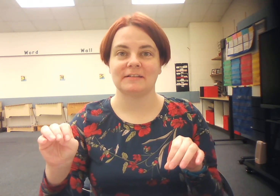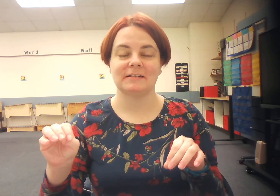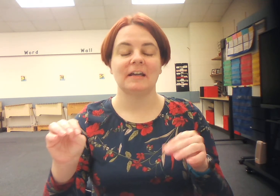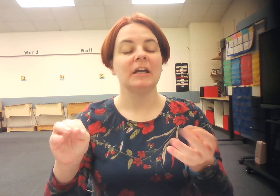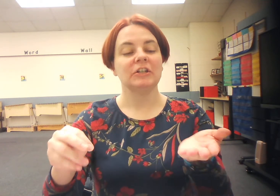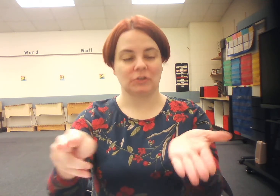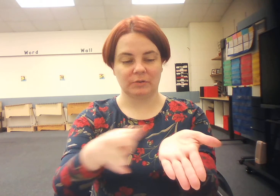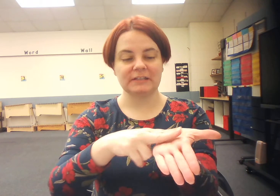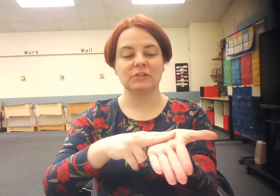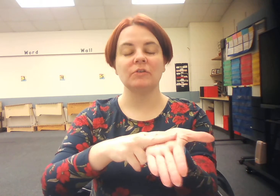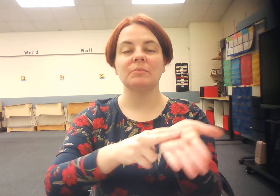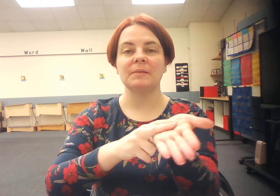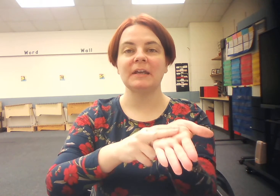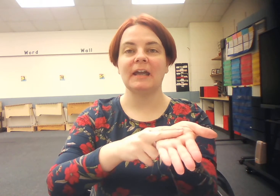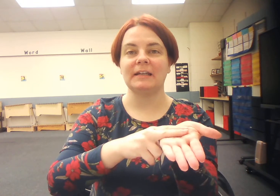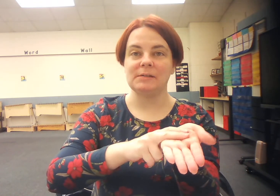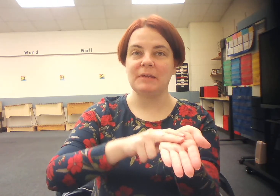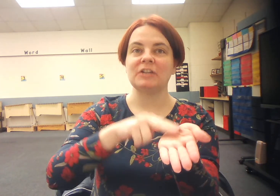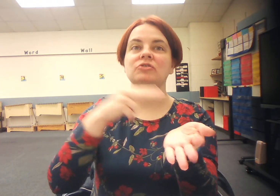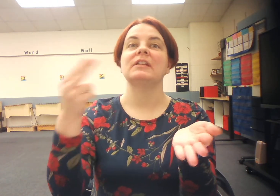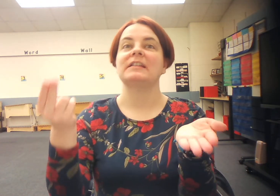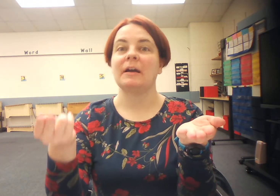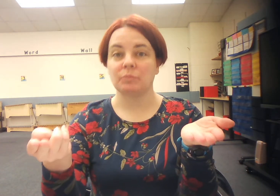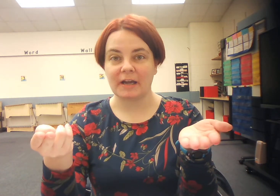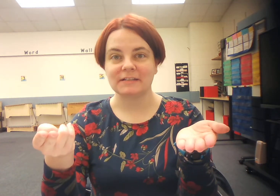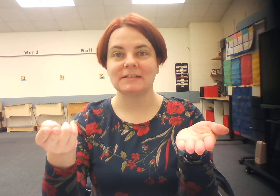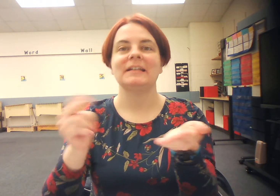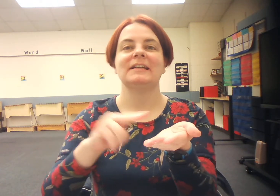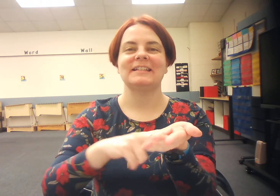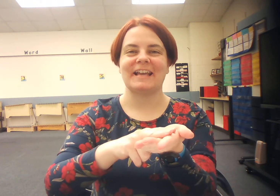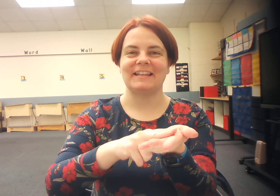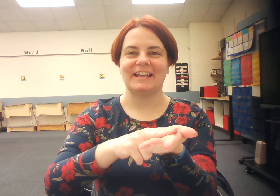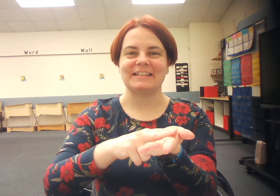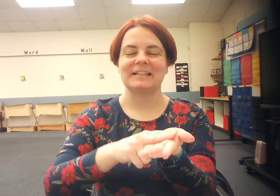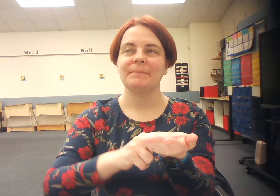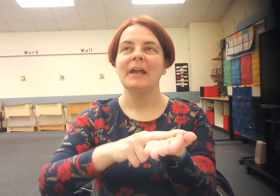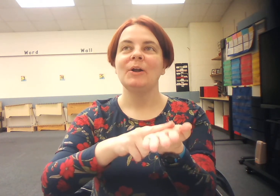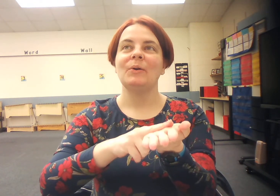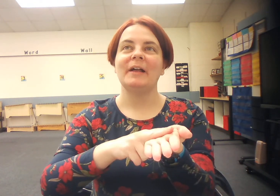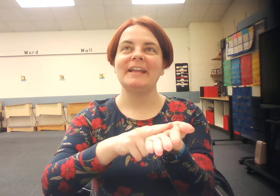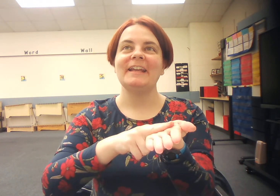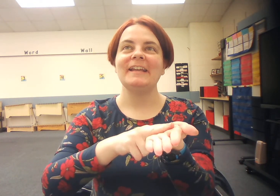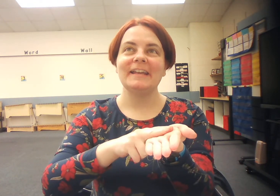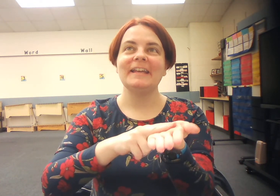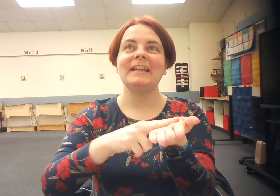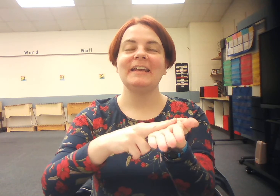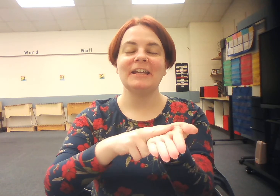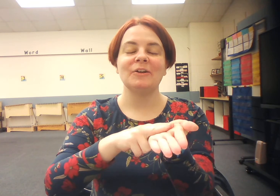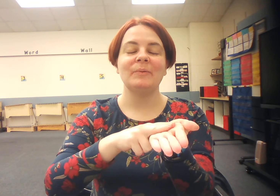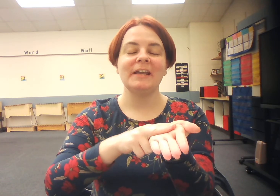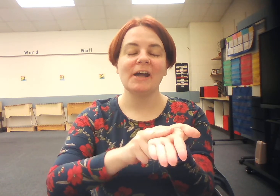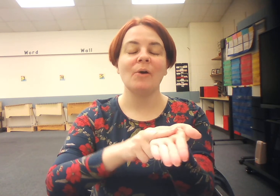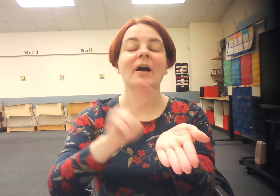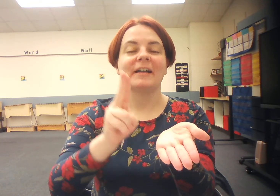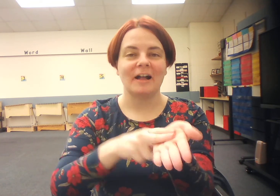so let's do the rhythm again and make sure that the rhythm is at the end ready here we go come